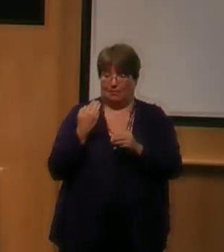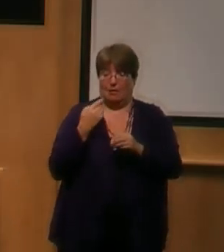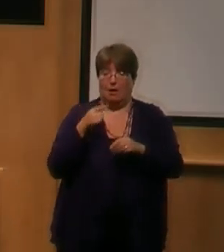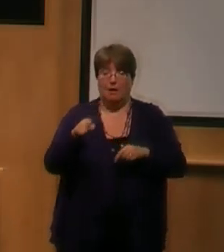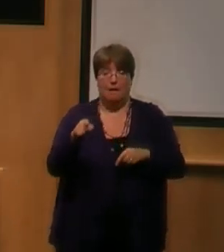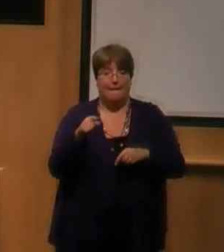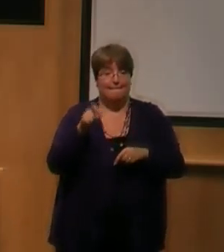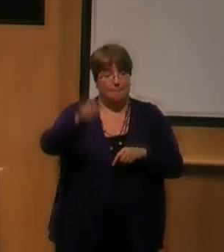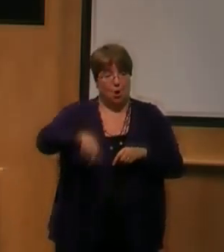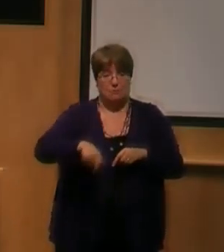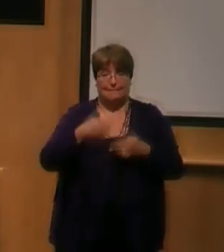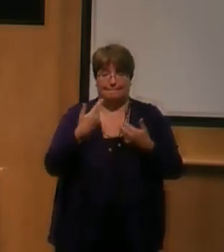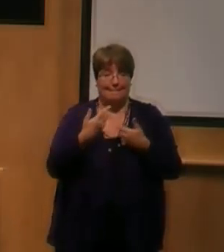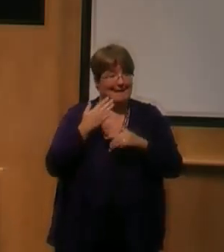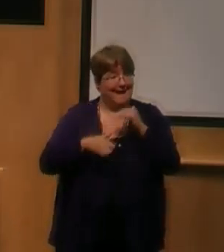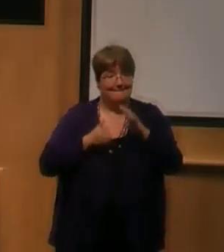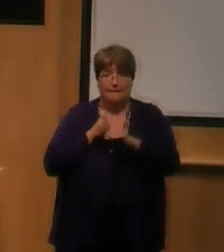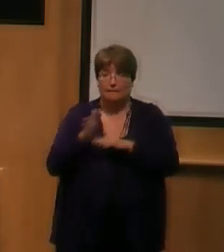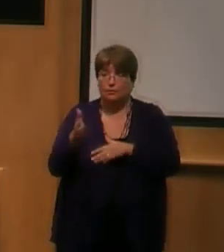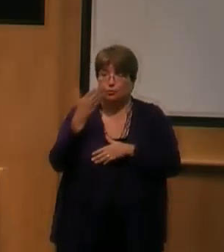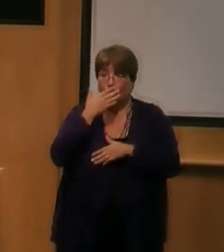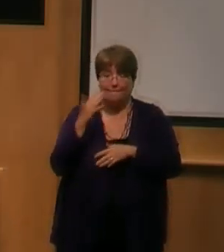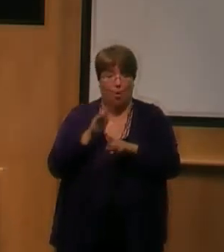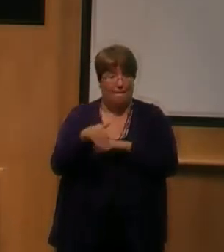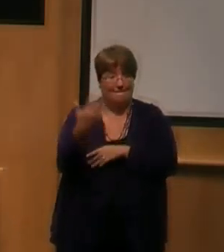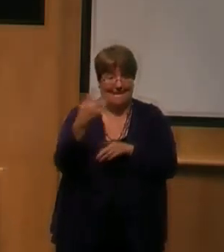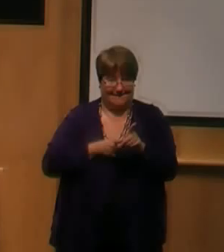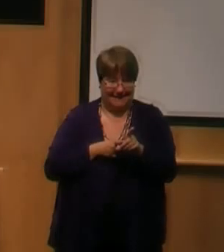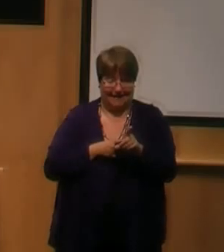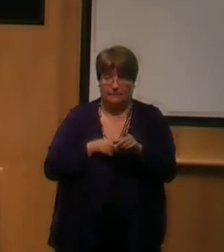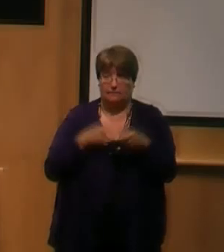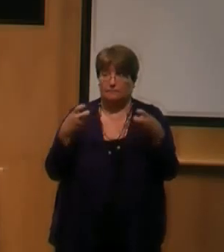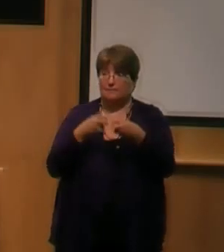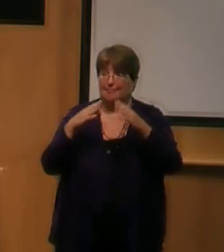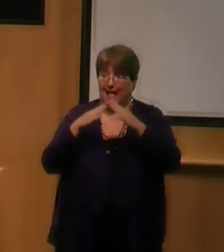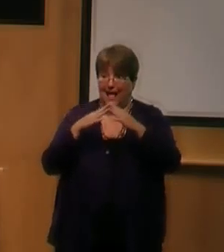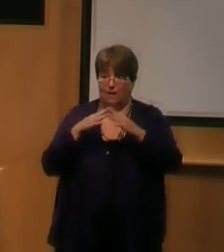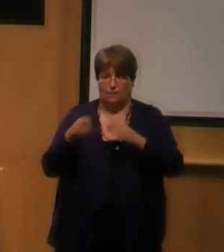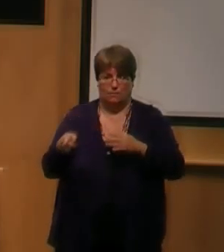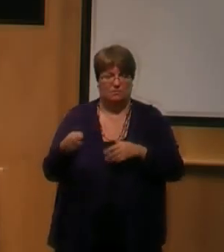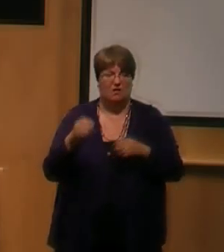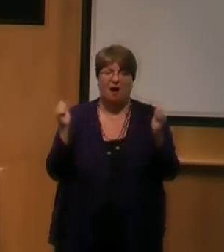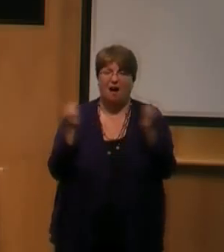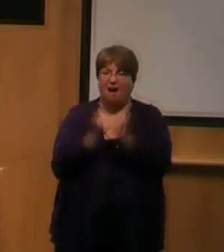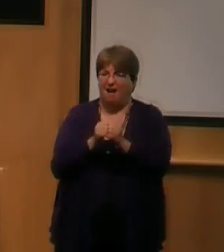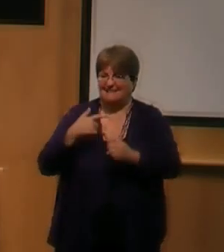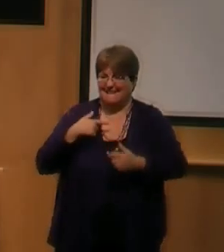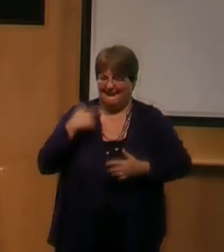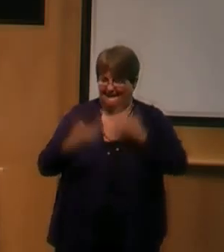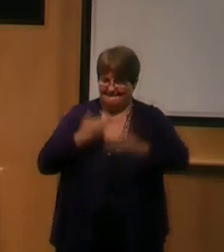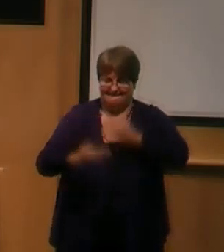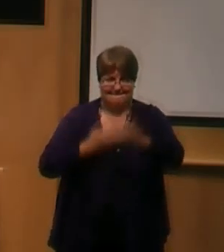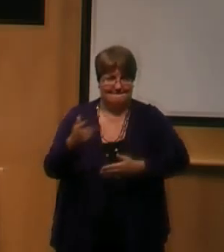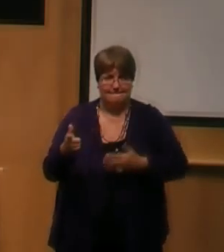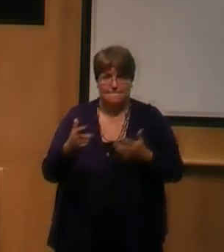organisation. As I mentioned earlier, the women Bushmen have missed school from the age. They've been stuck in the waiting room for a very tight